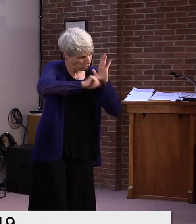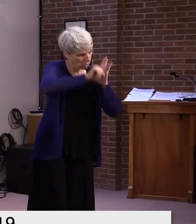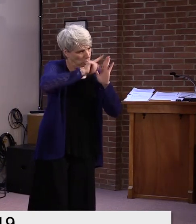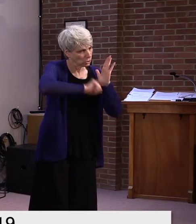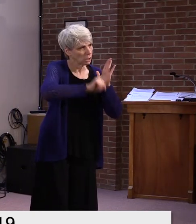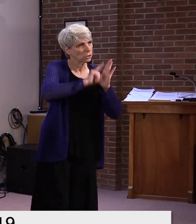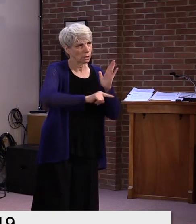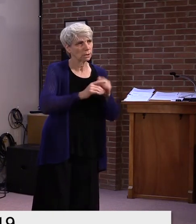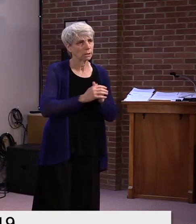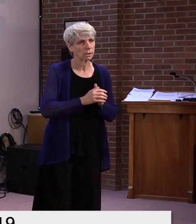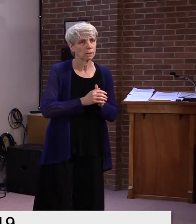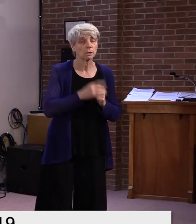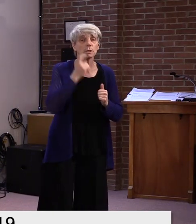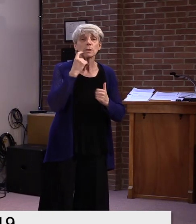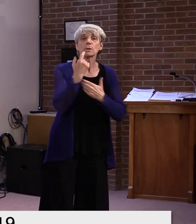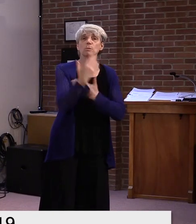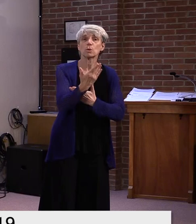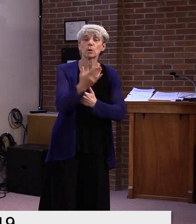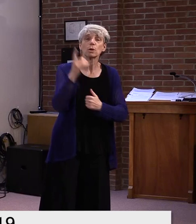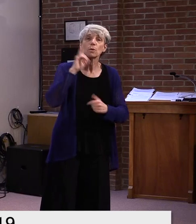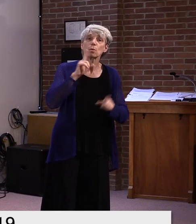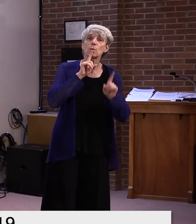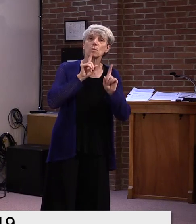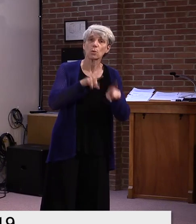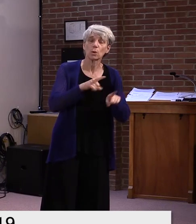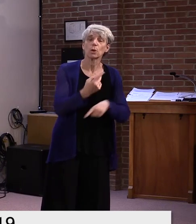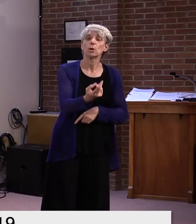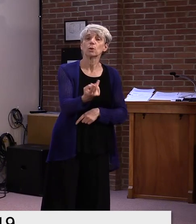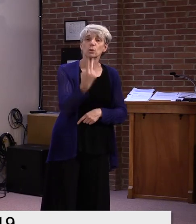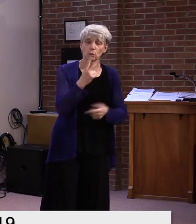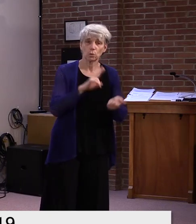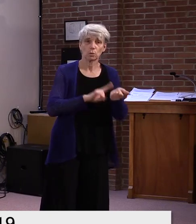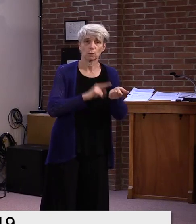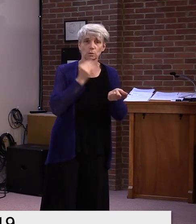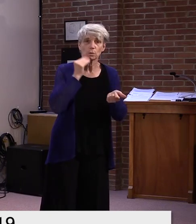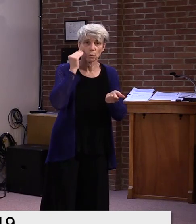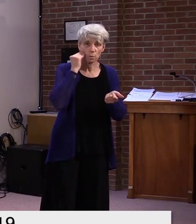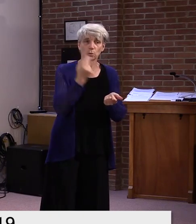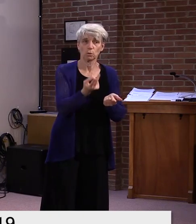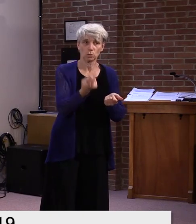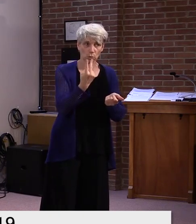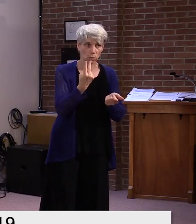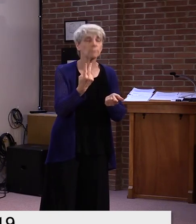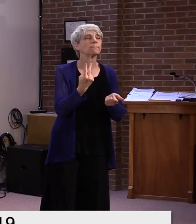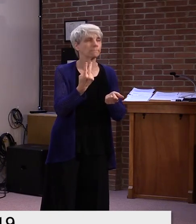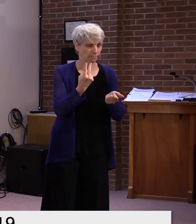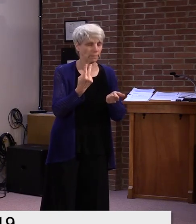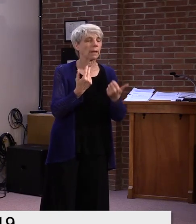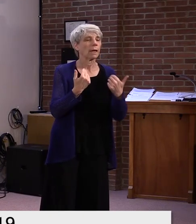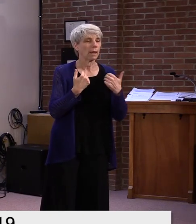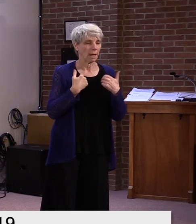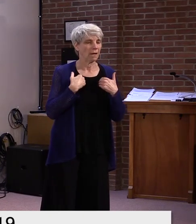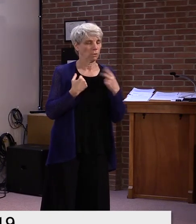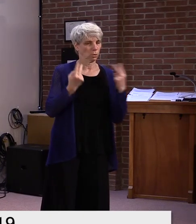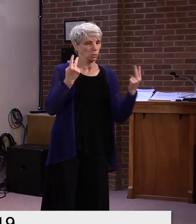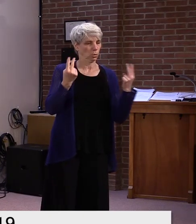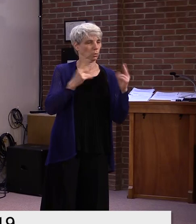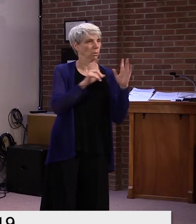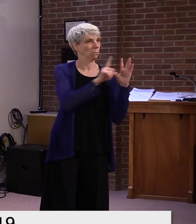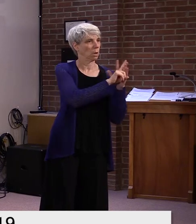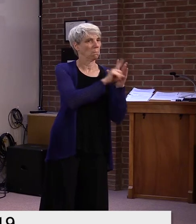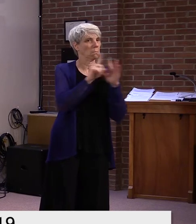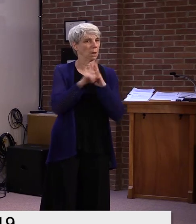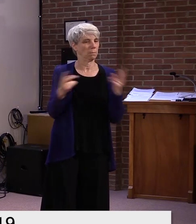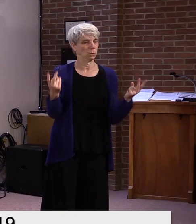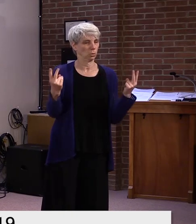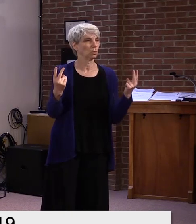this morning, it was reported that two long-term care facilities reported two positives just